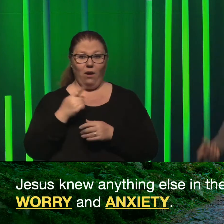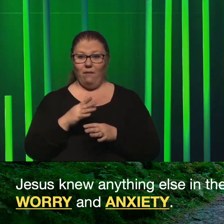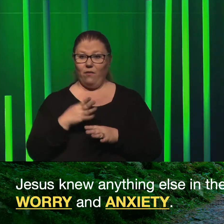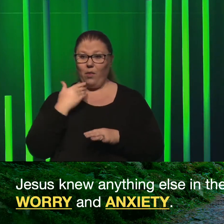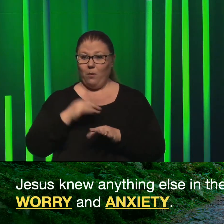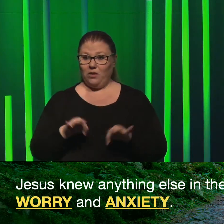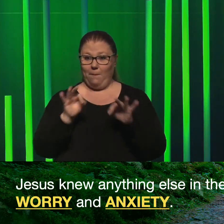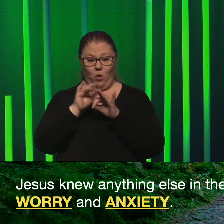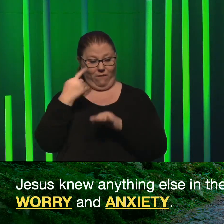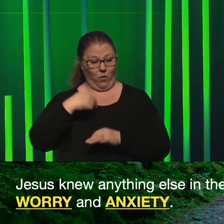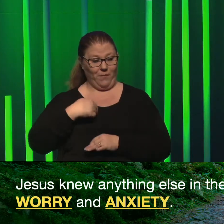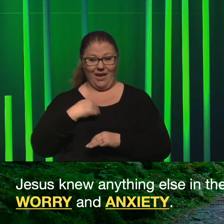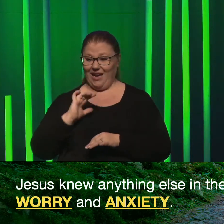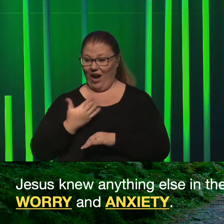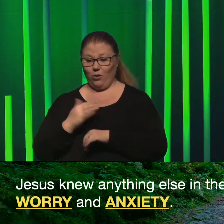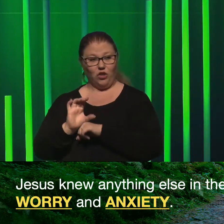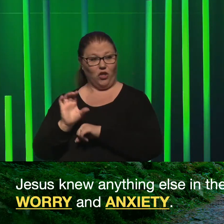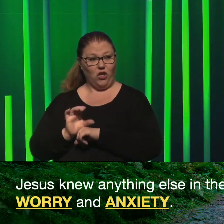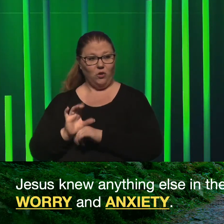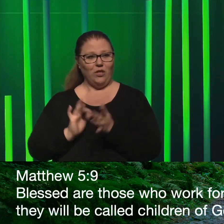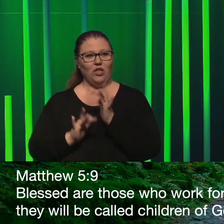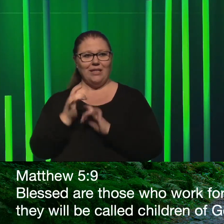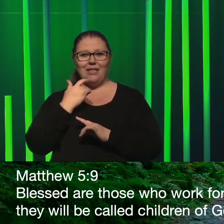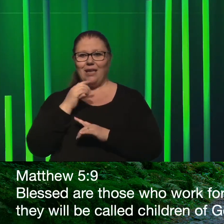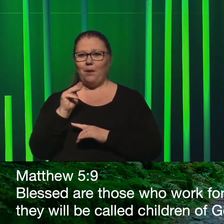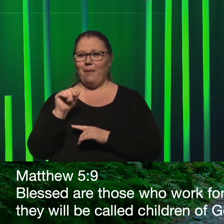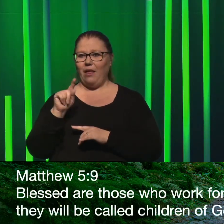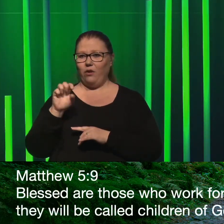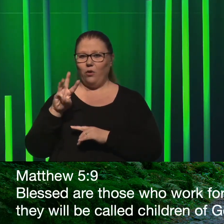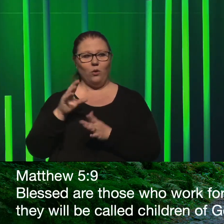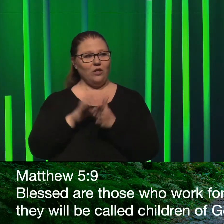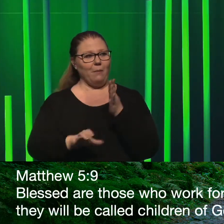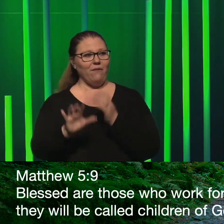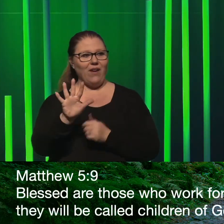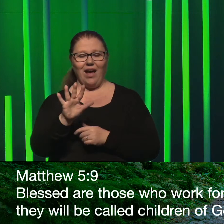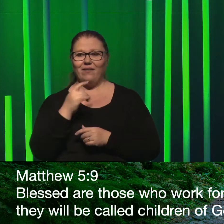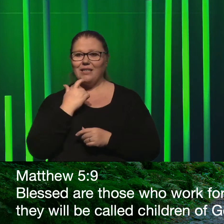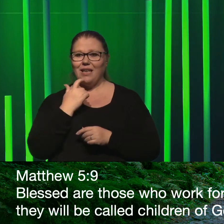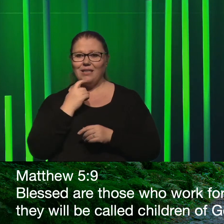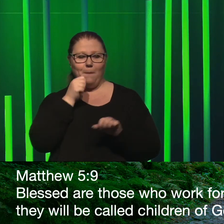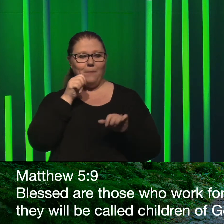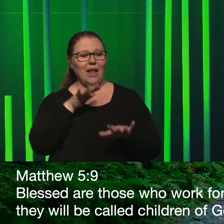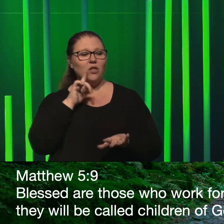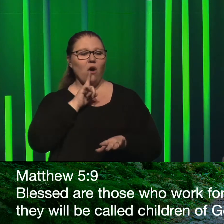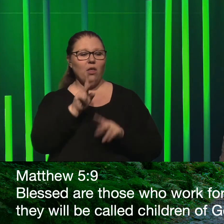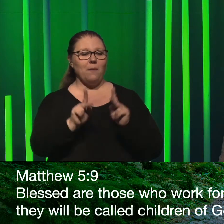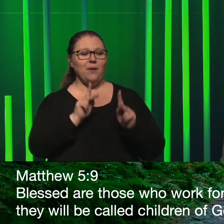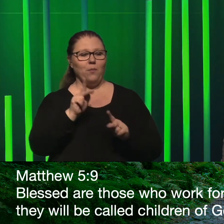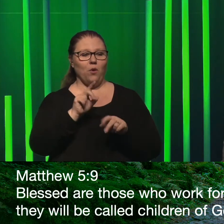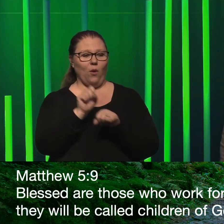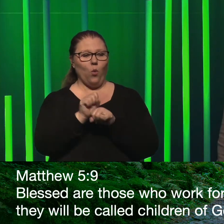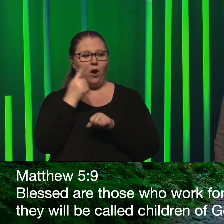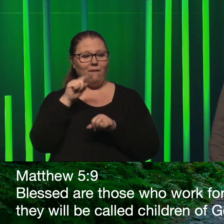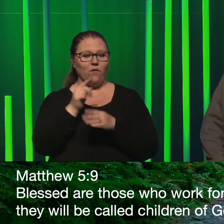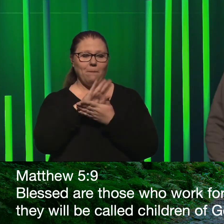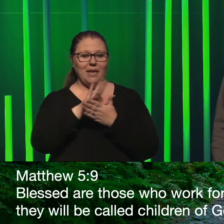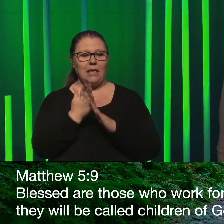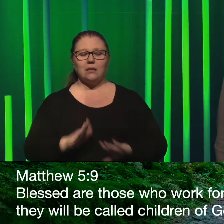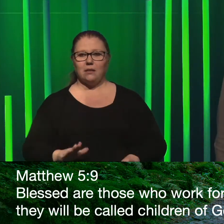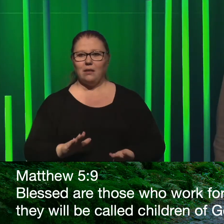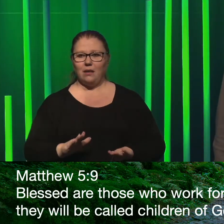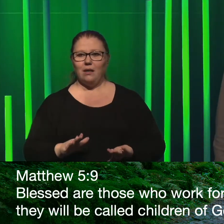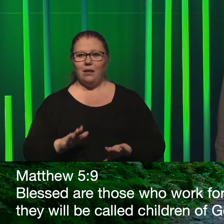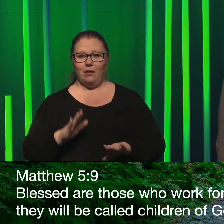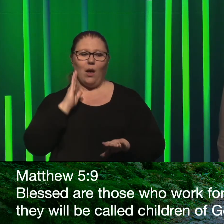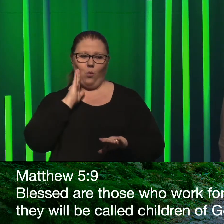and I think for our church, is where Jesus says in Matthew 5:9, blessed are those who work for peace, or blessed are the peacemakers, for they will be called